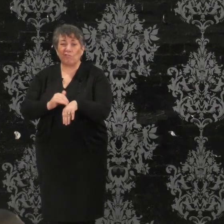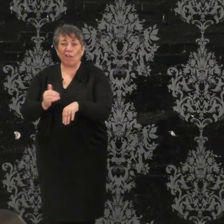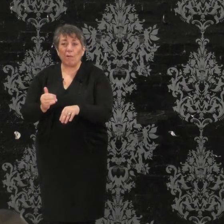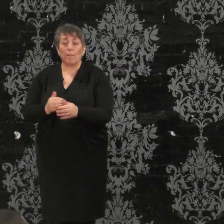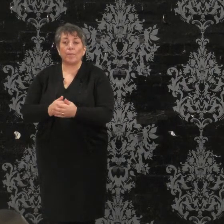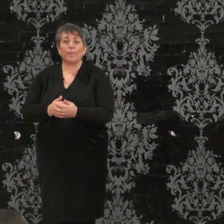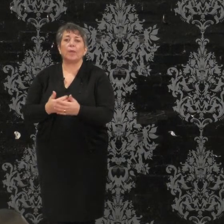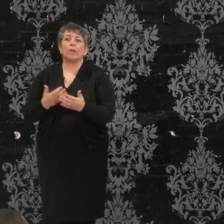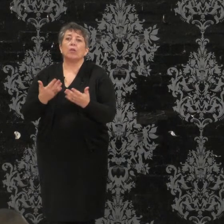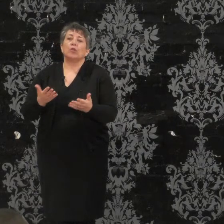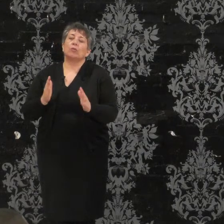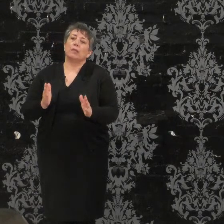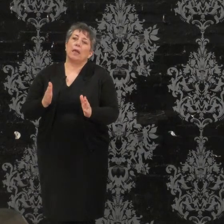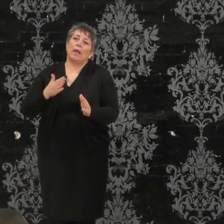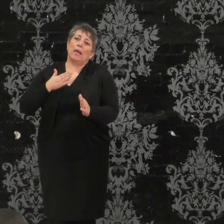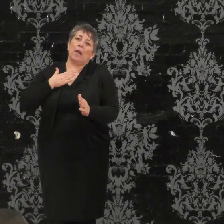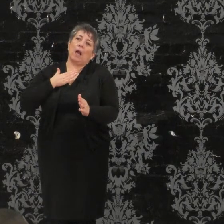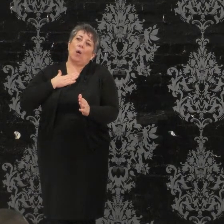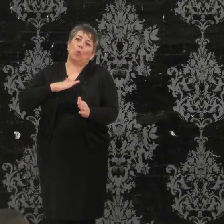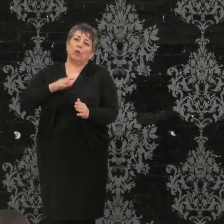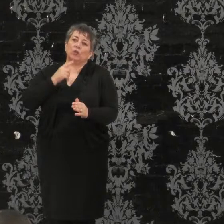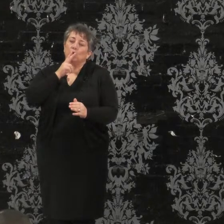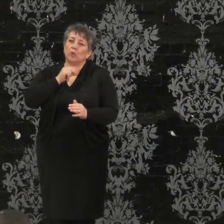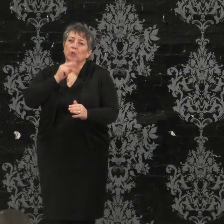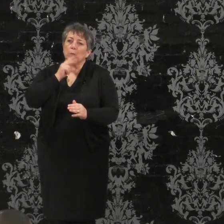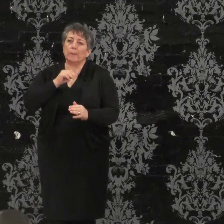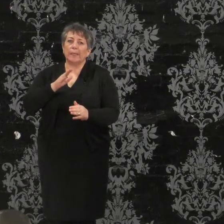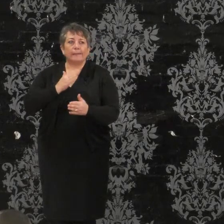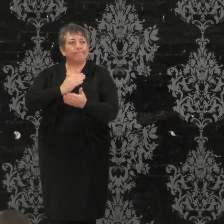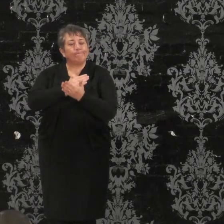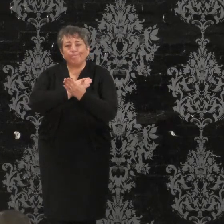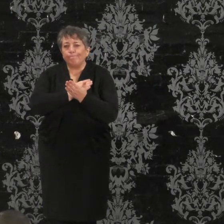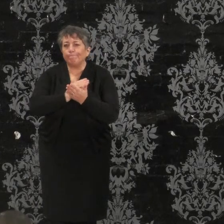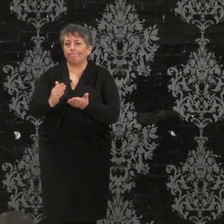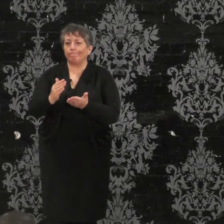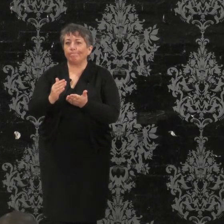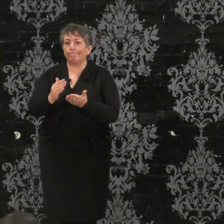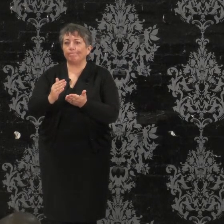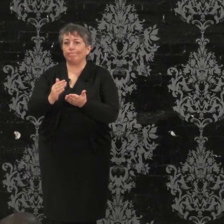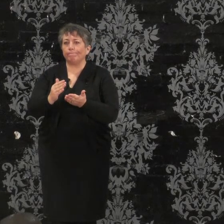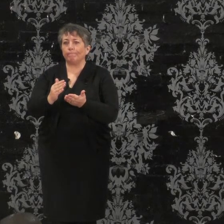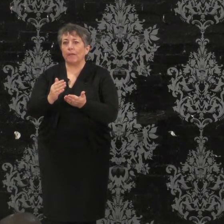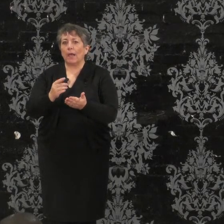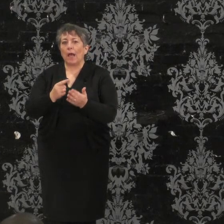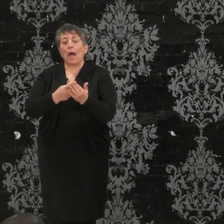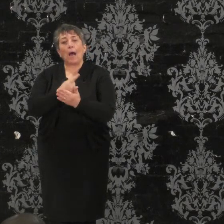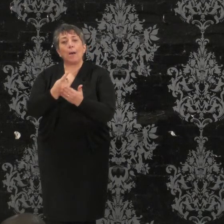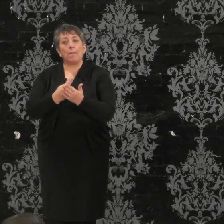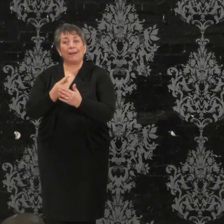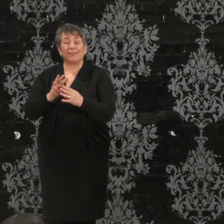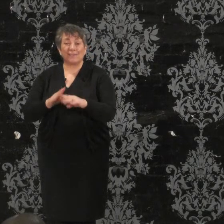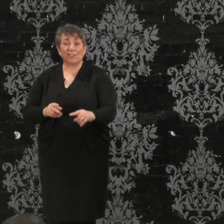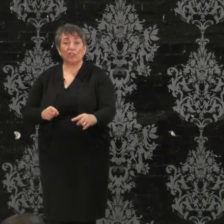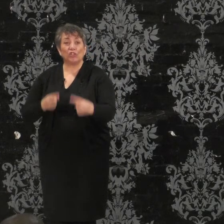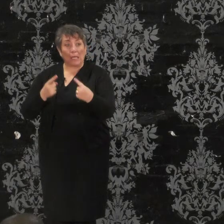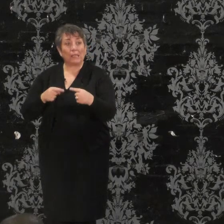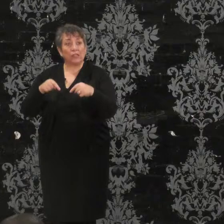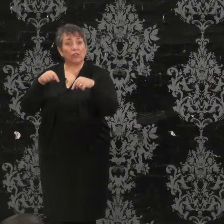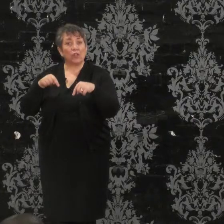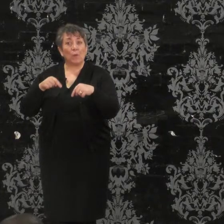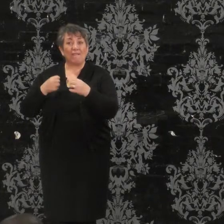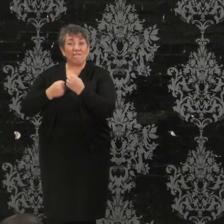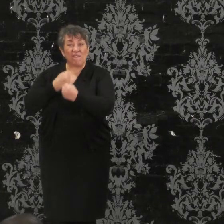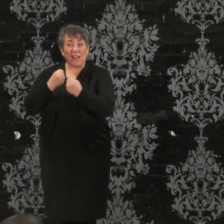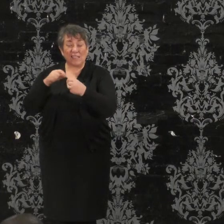speak frankly about the huge challenge we face with violence in London.